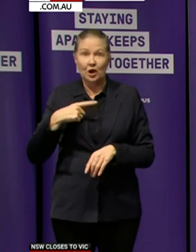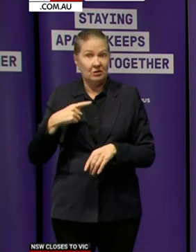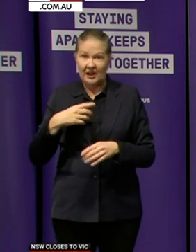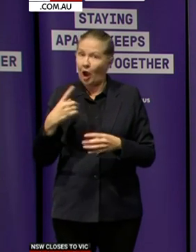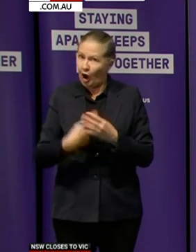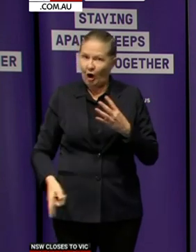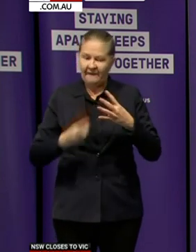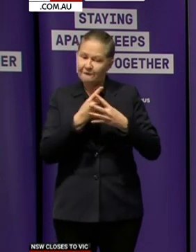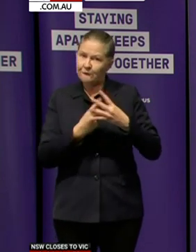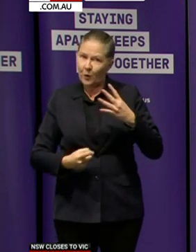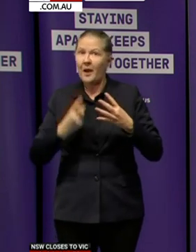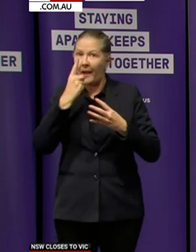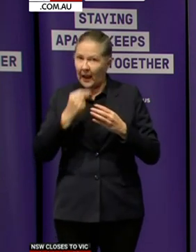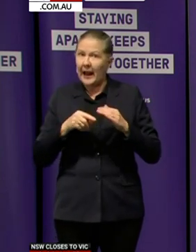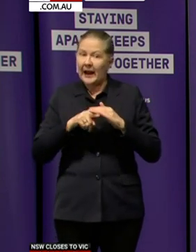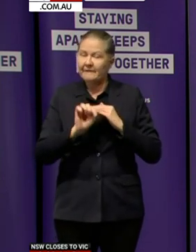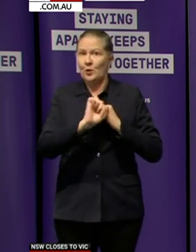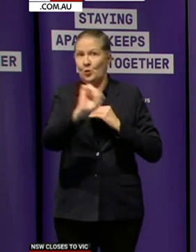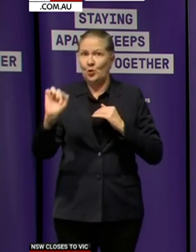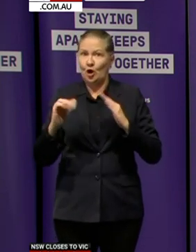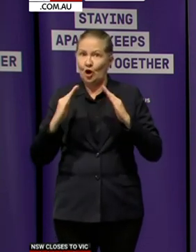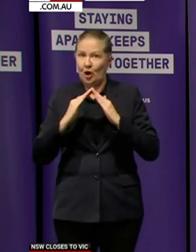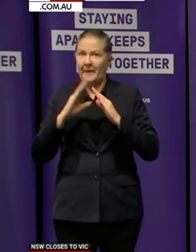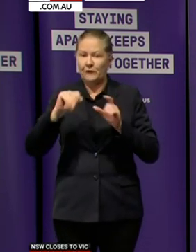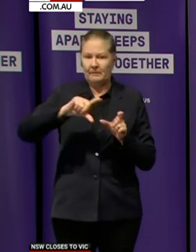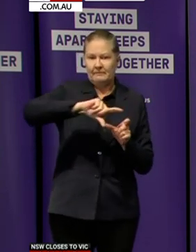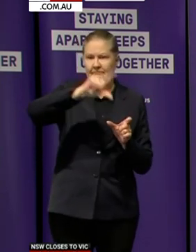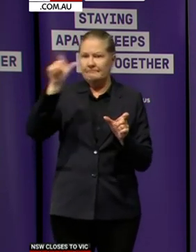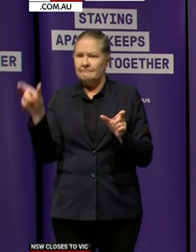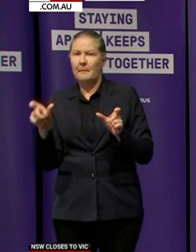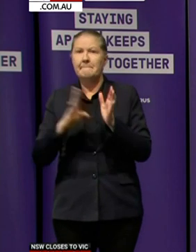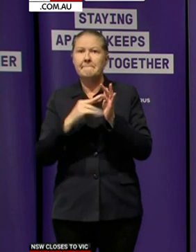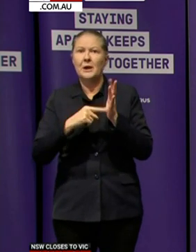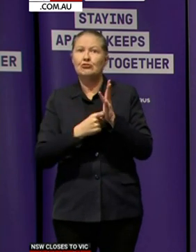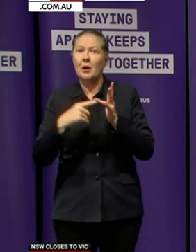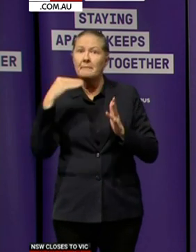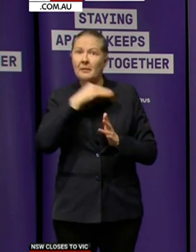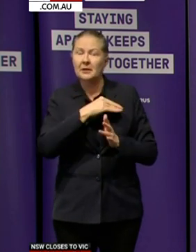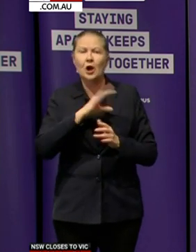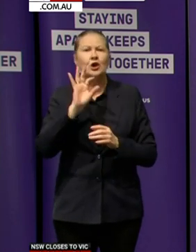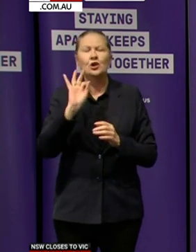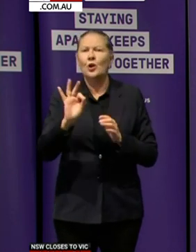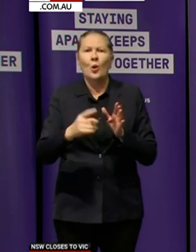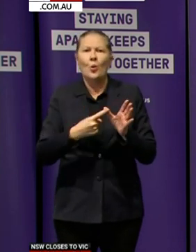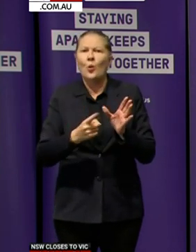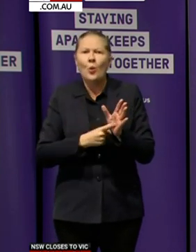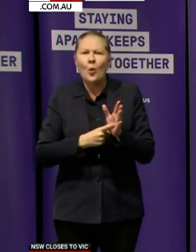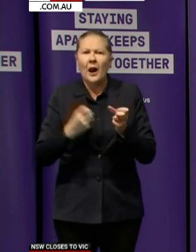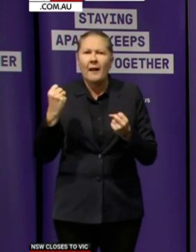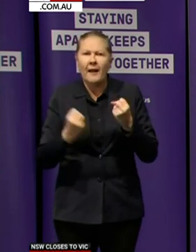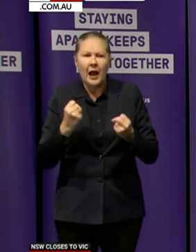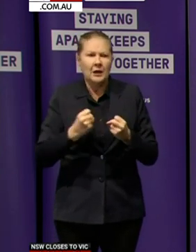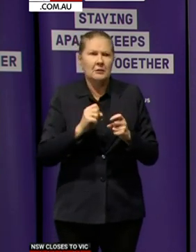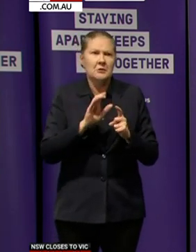4 reasons to leave home. It will not be every car being stopped. It will be similar to the approach that Victoria Police have